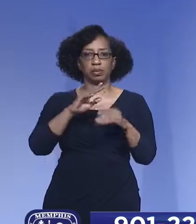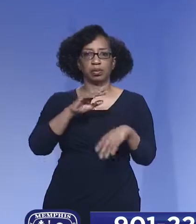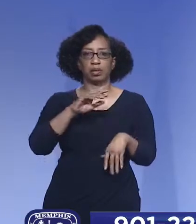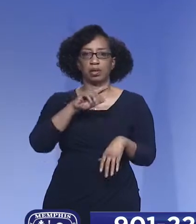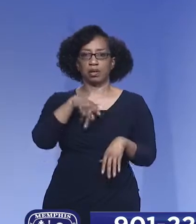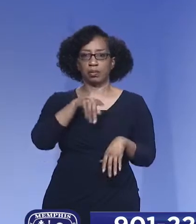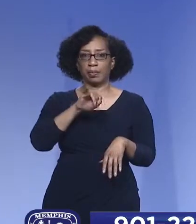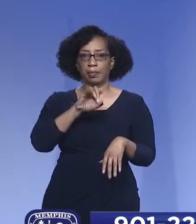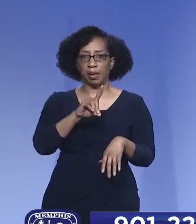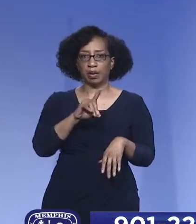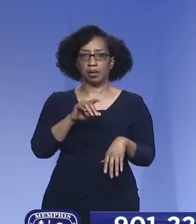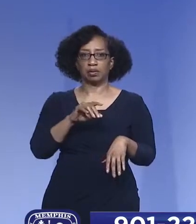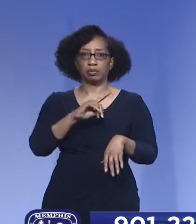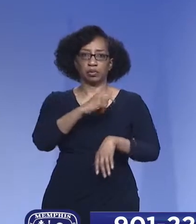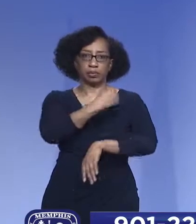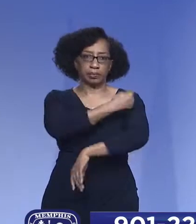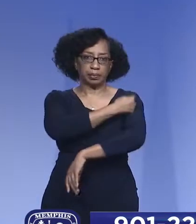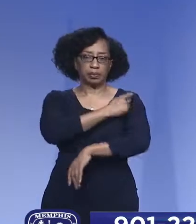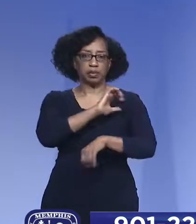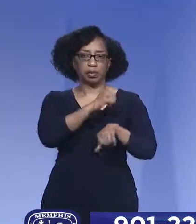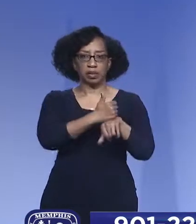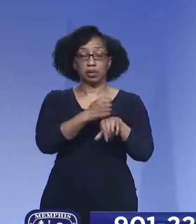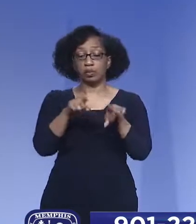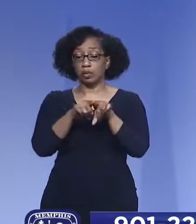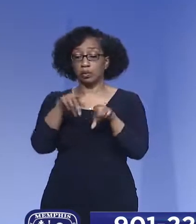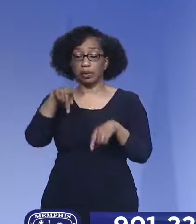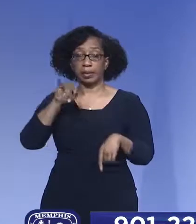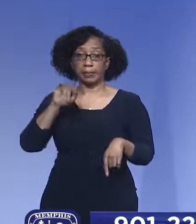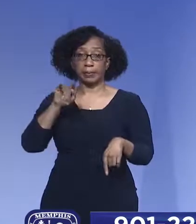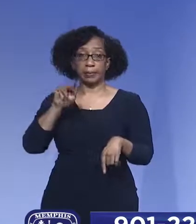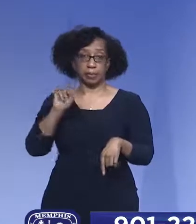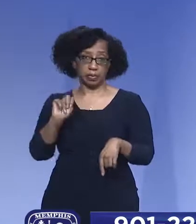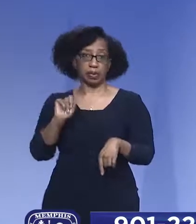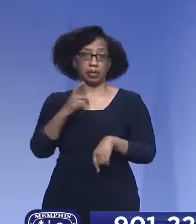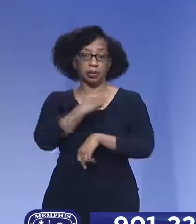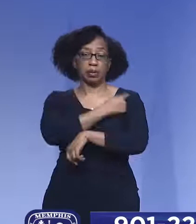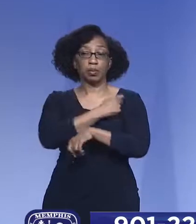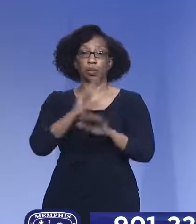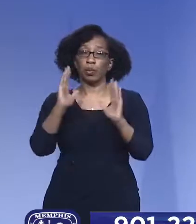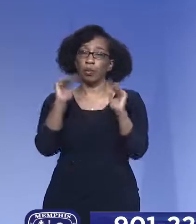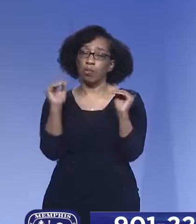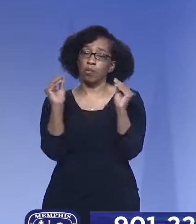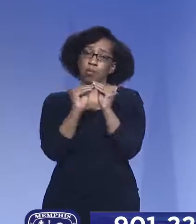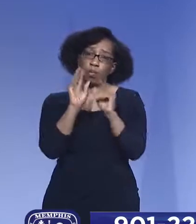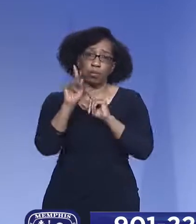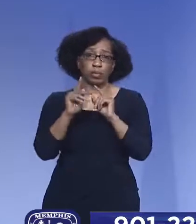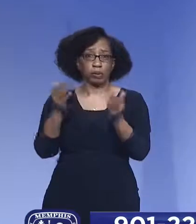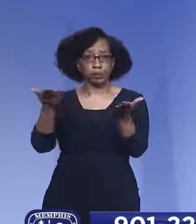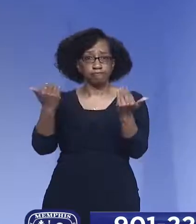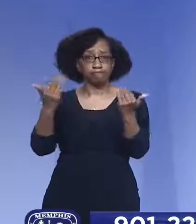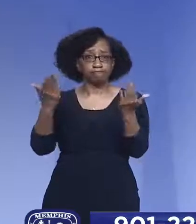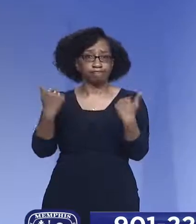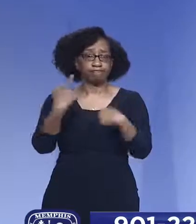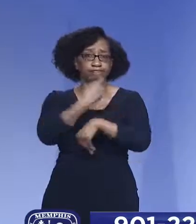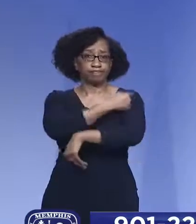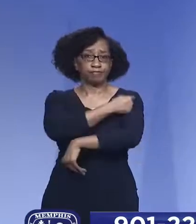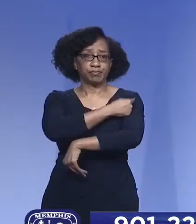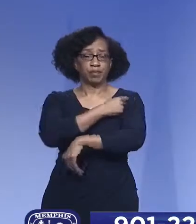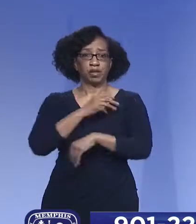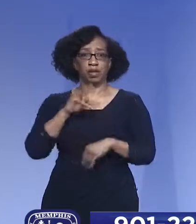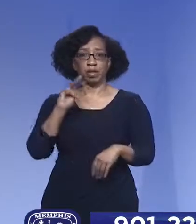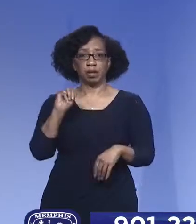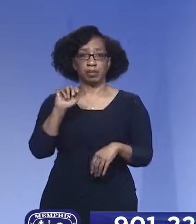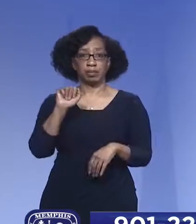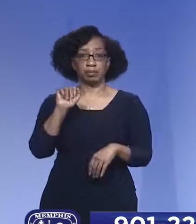open at the Pipkin building. I am hopeful that more people will take advantage of this. As I said, we were trying to break down, I think Mauricio said it